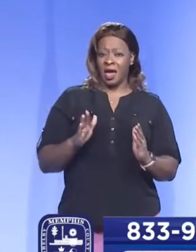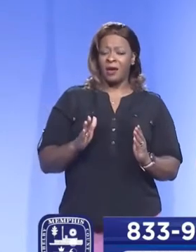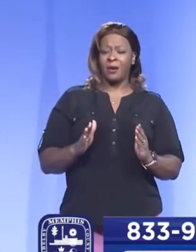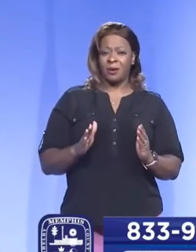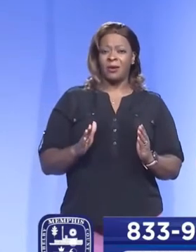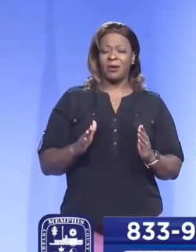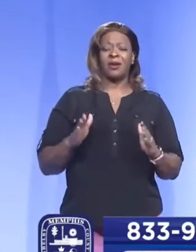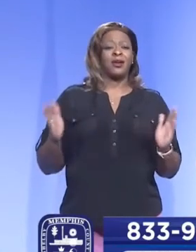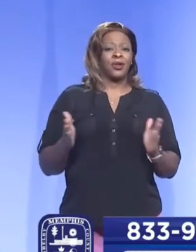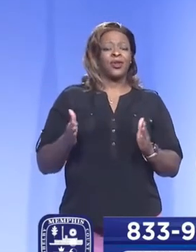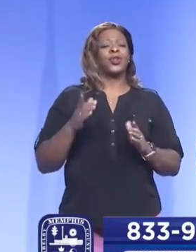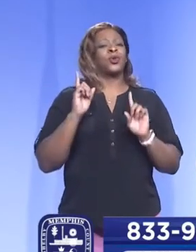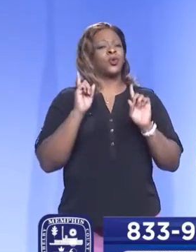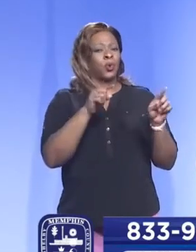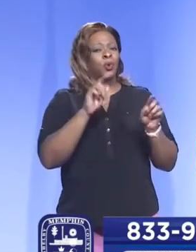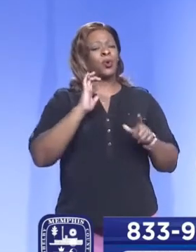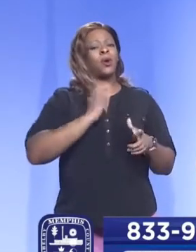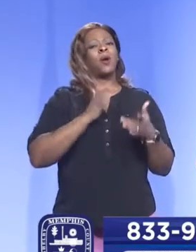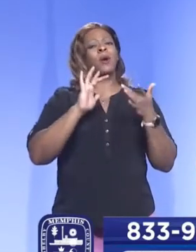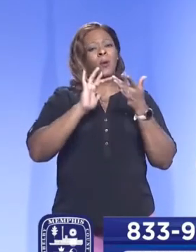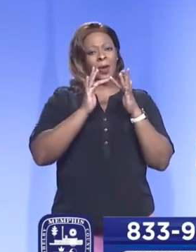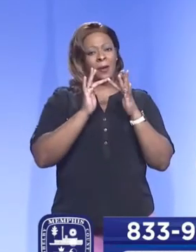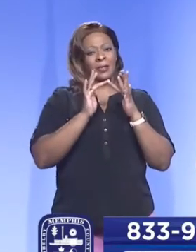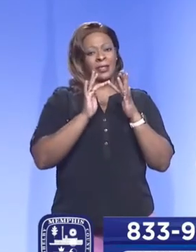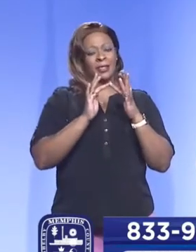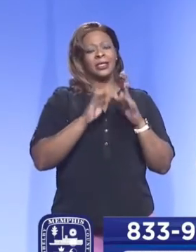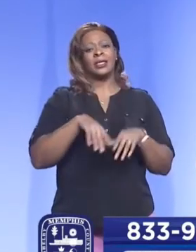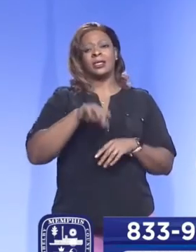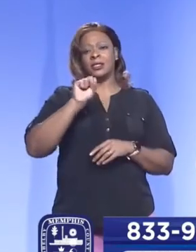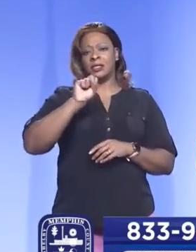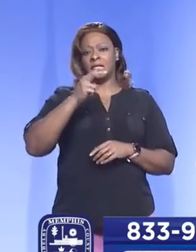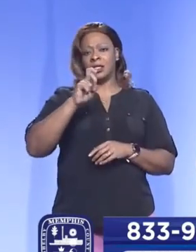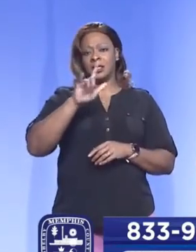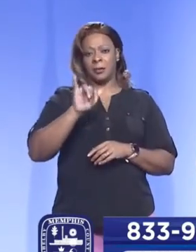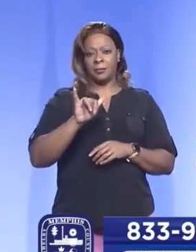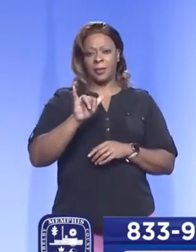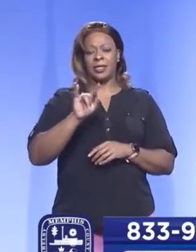I encourage you to visit our website,